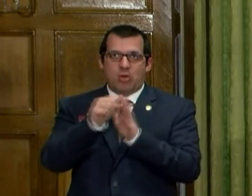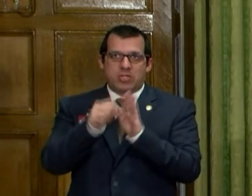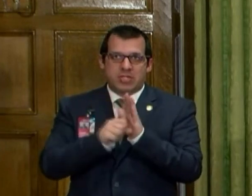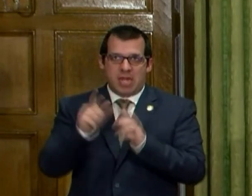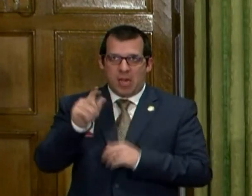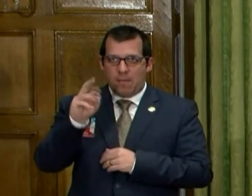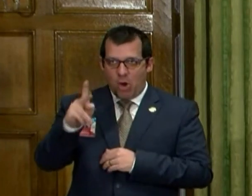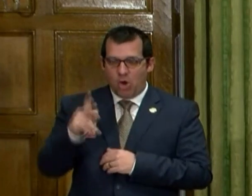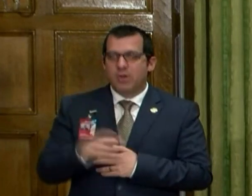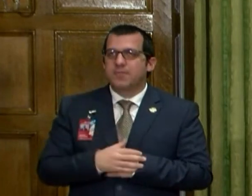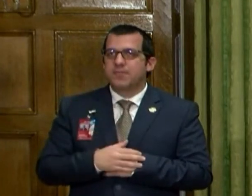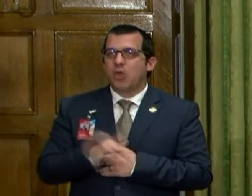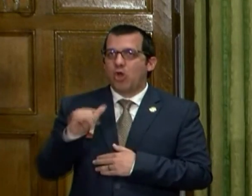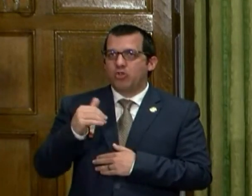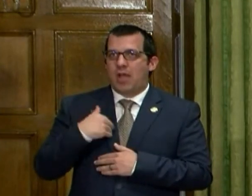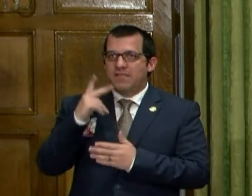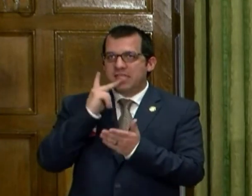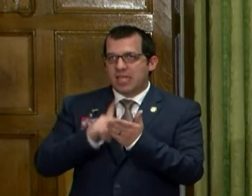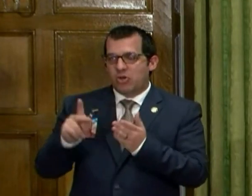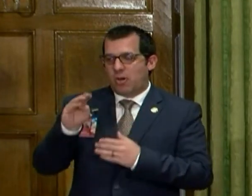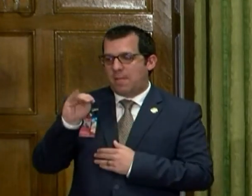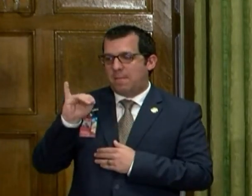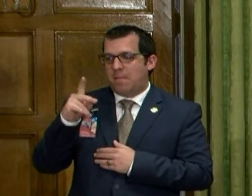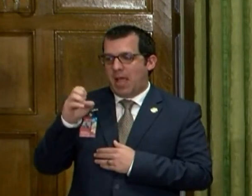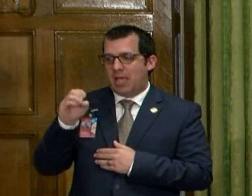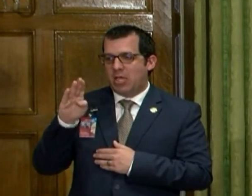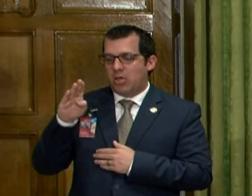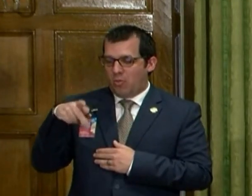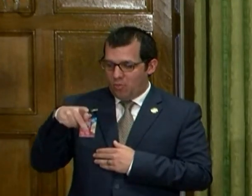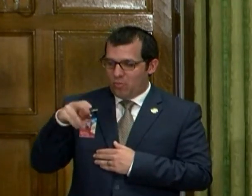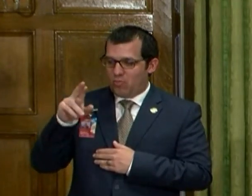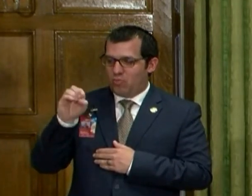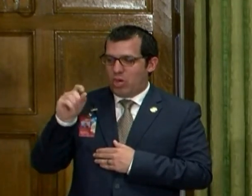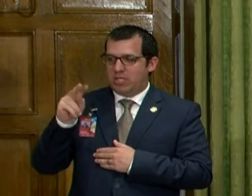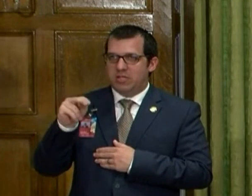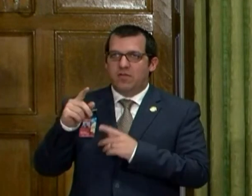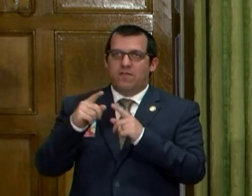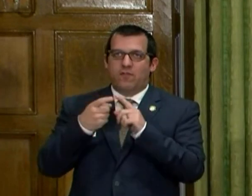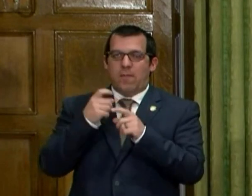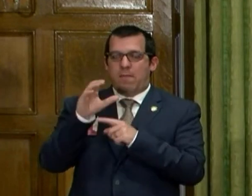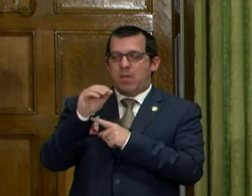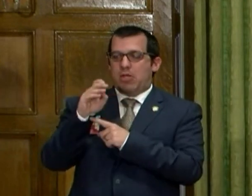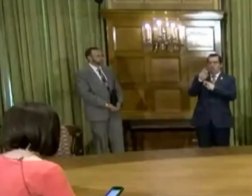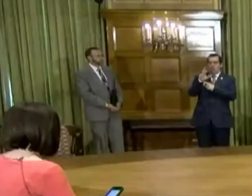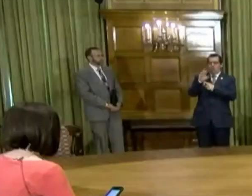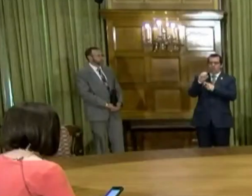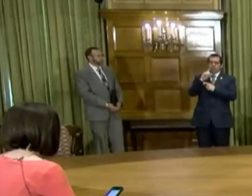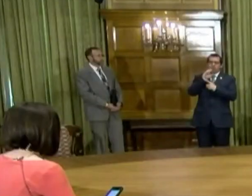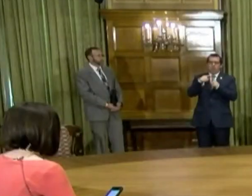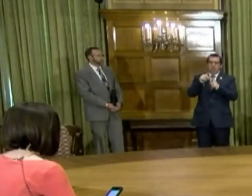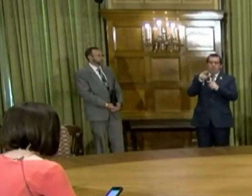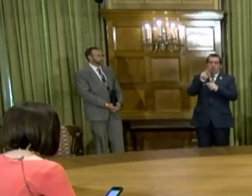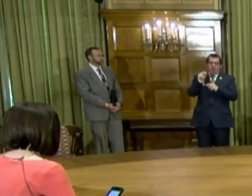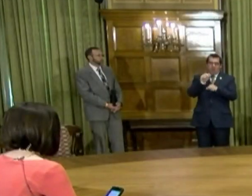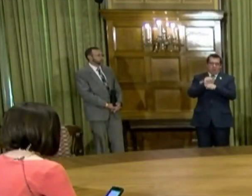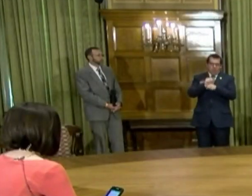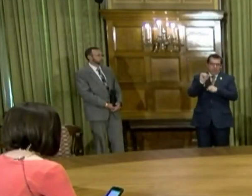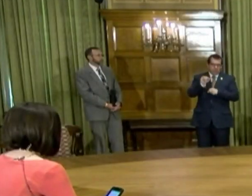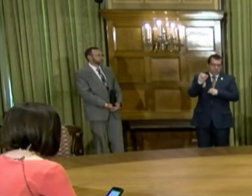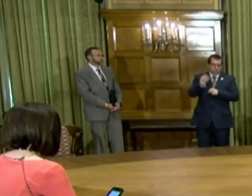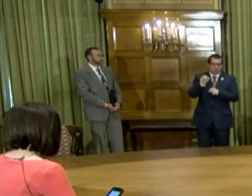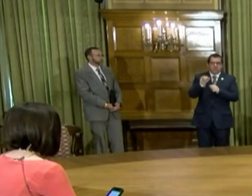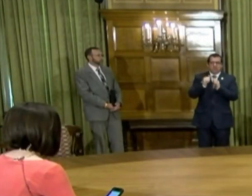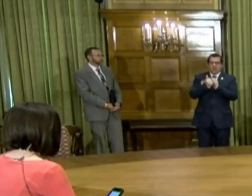parks. I also have Secretary Mike Preston from Commerce that needs to talk about unemployment insurance and how